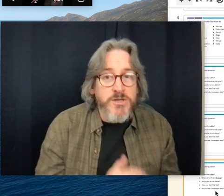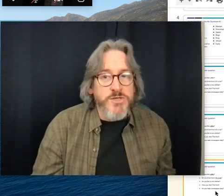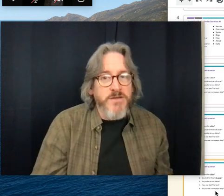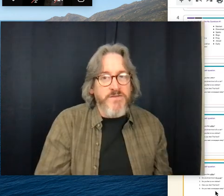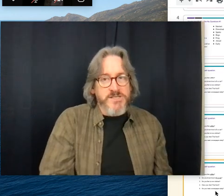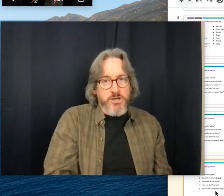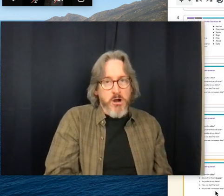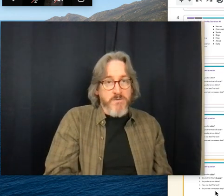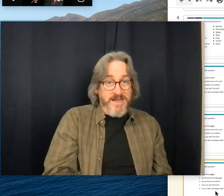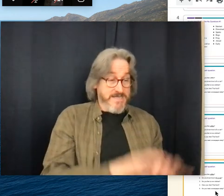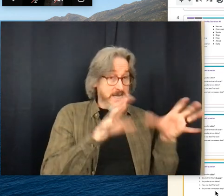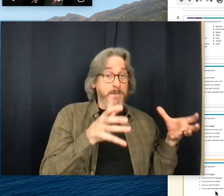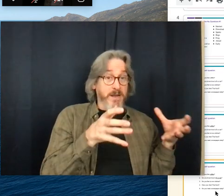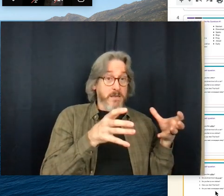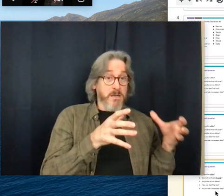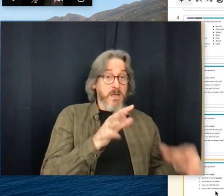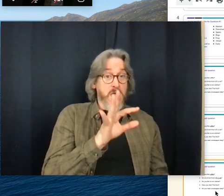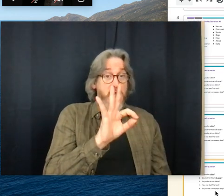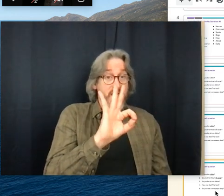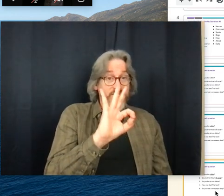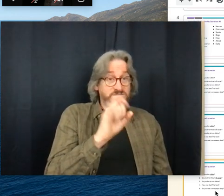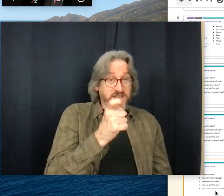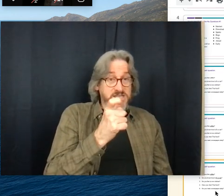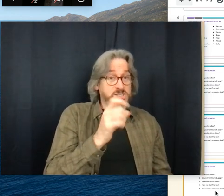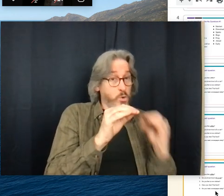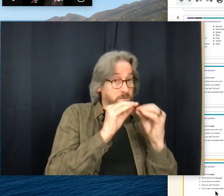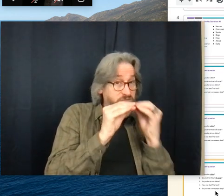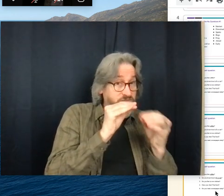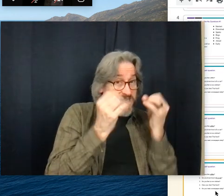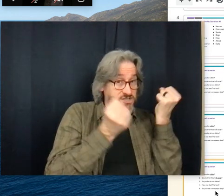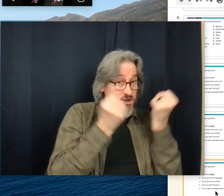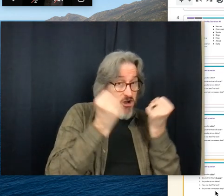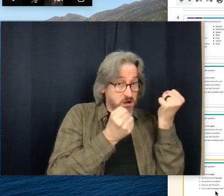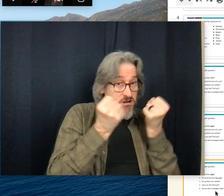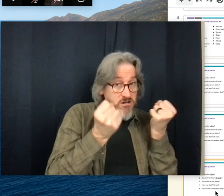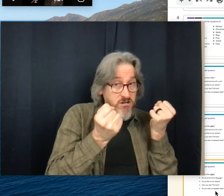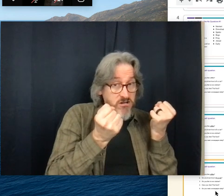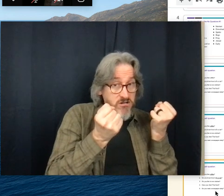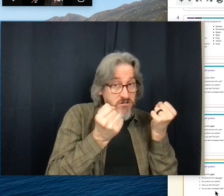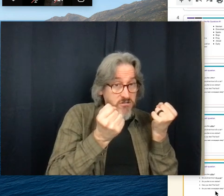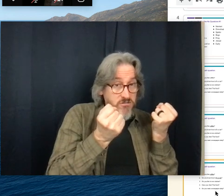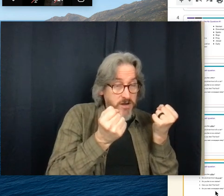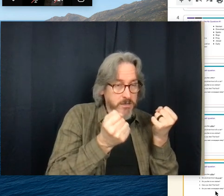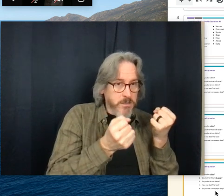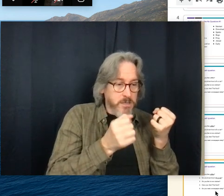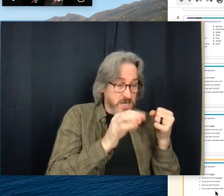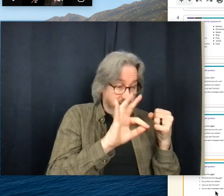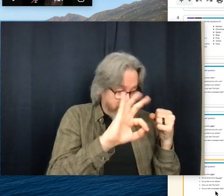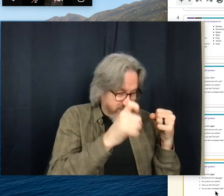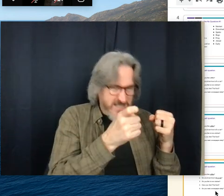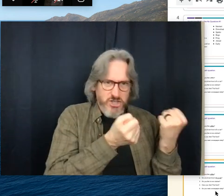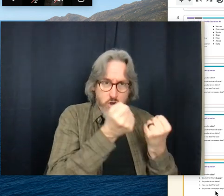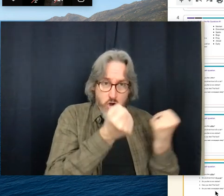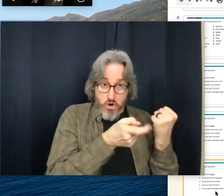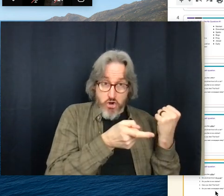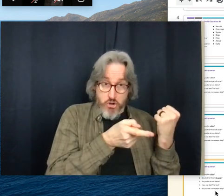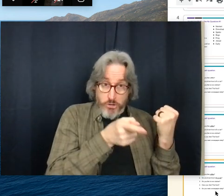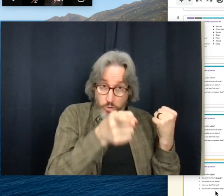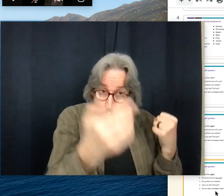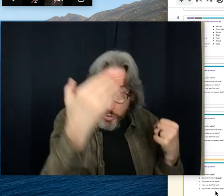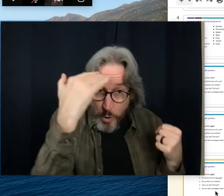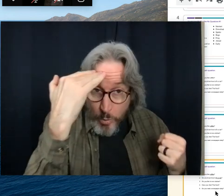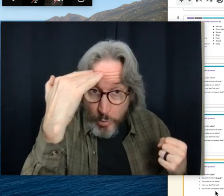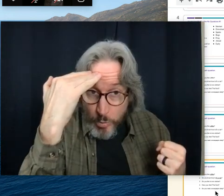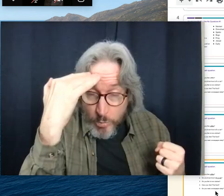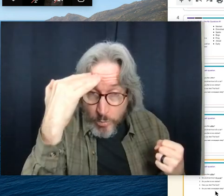So how would you sign fix a car? That's the topic. Fix or fix a car, right?